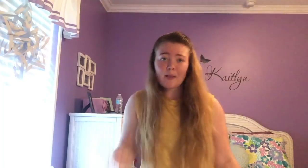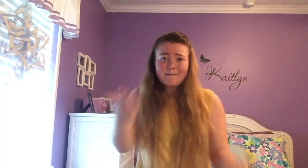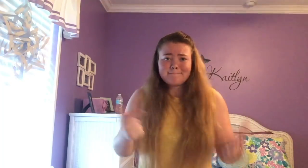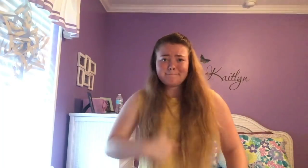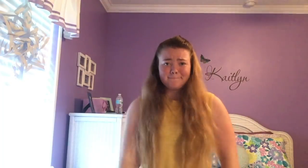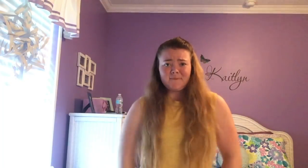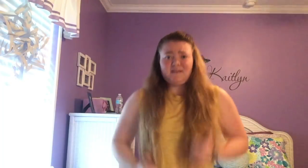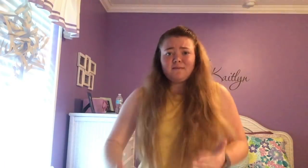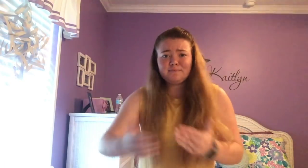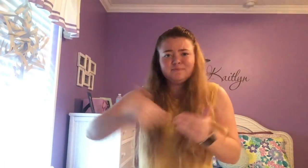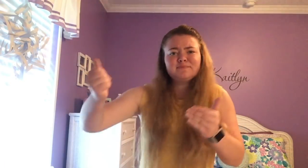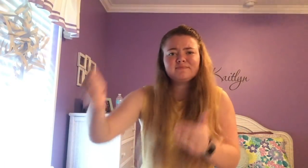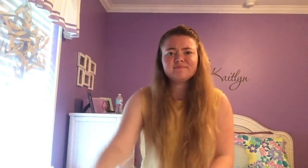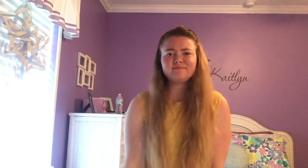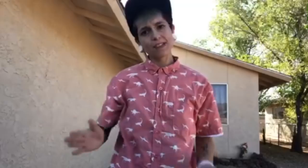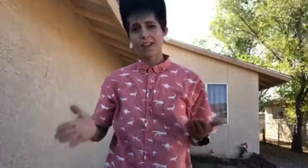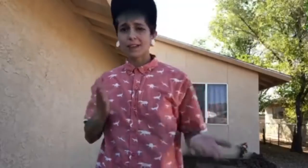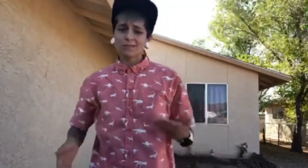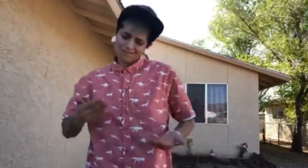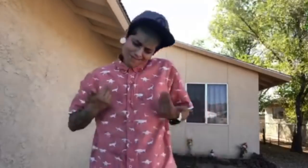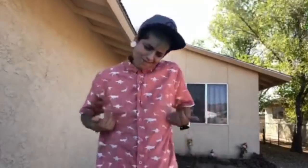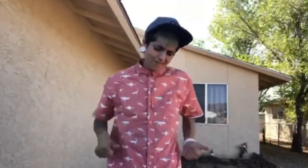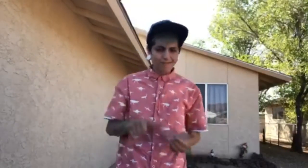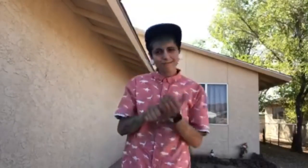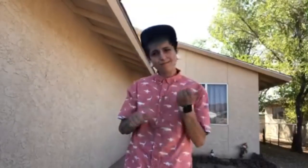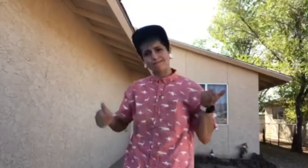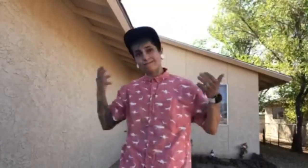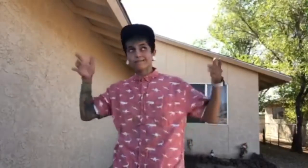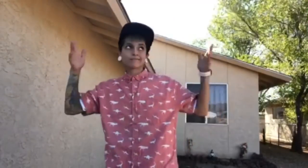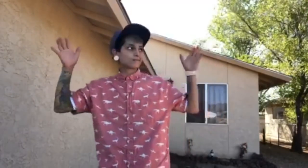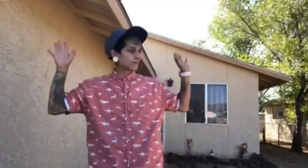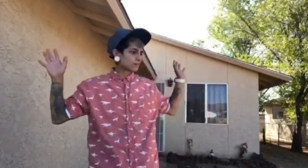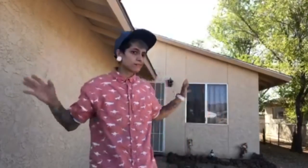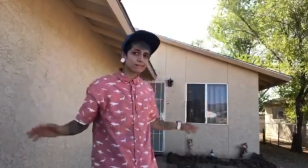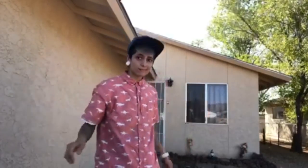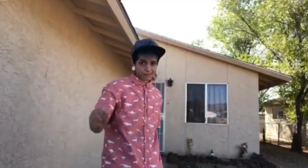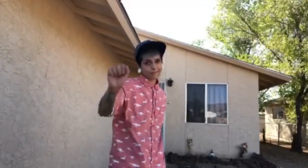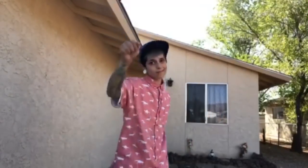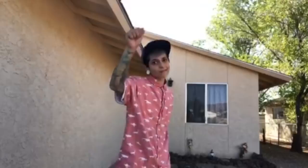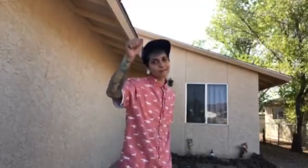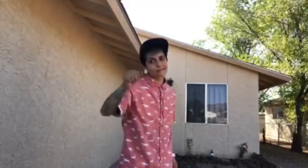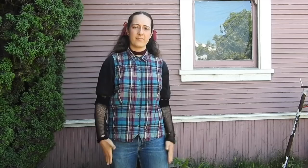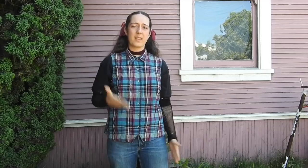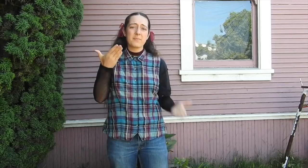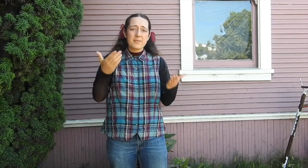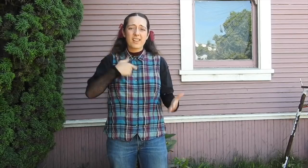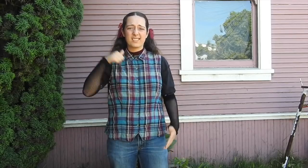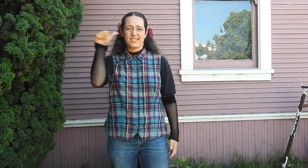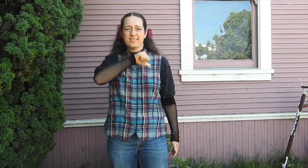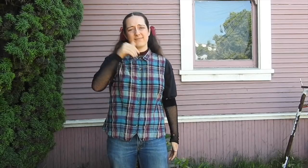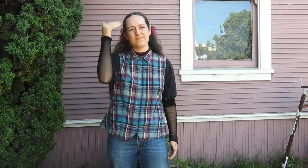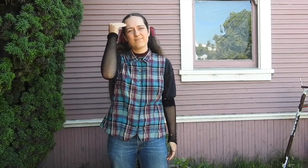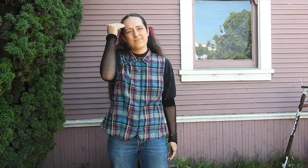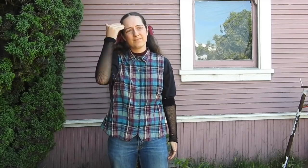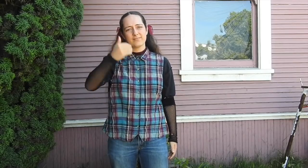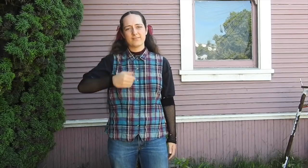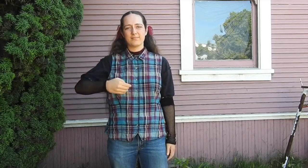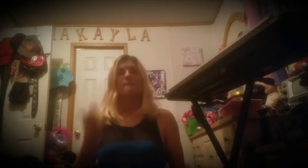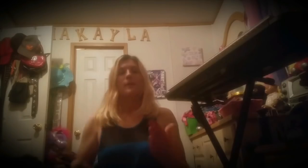45. Maybe I'm barely alive. Maybe you're taking my shit for the last time, yeah. Maybe I know that I'm drunk.